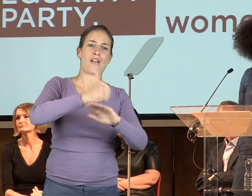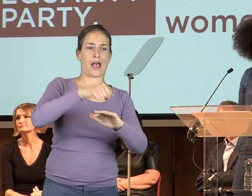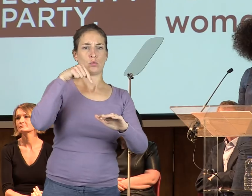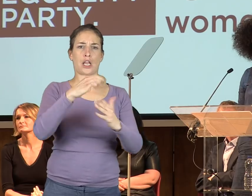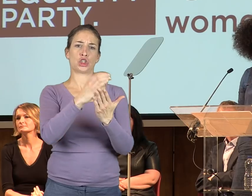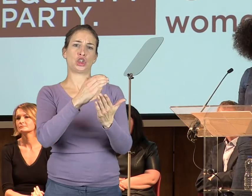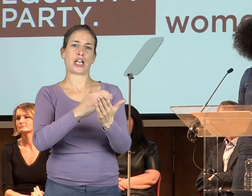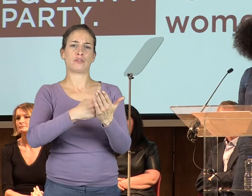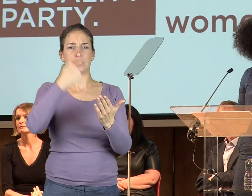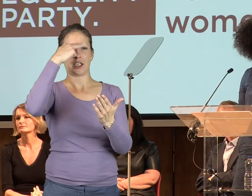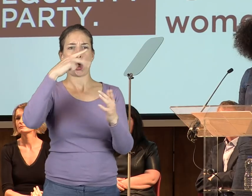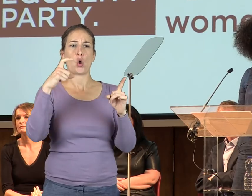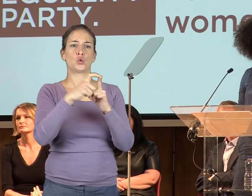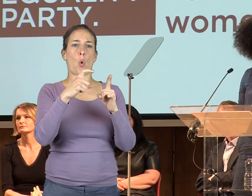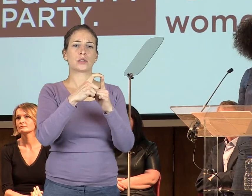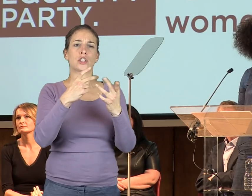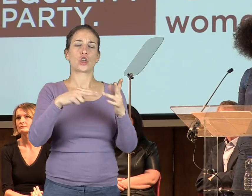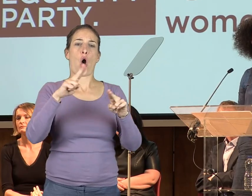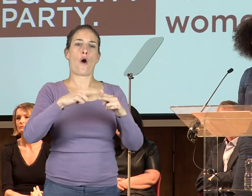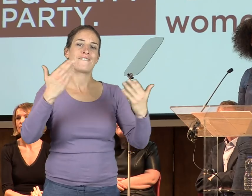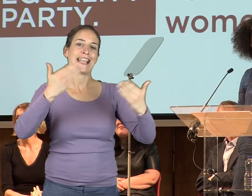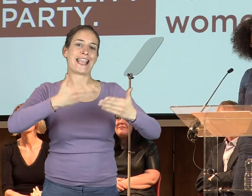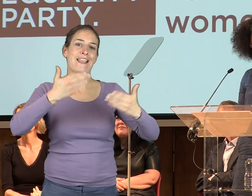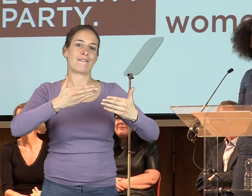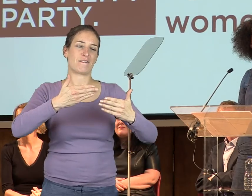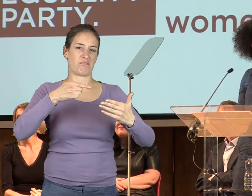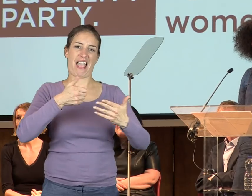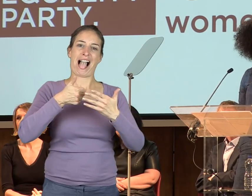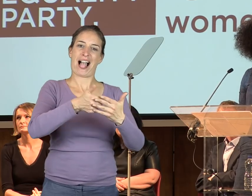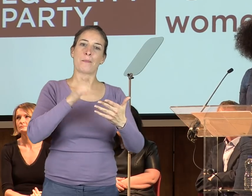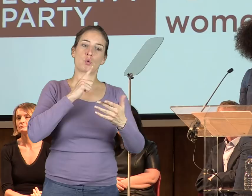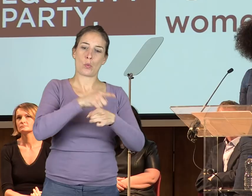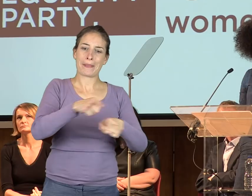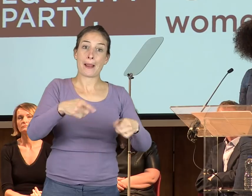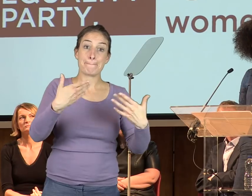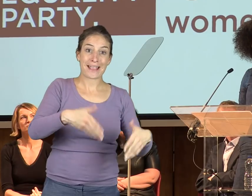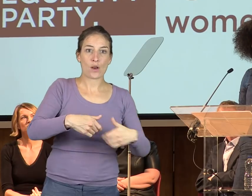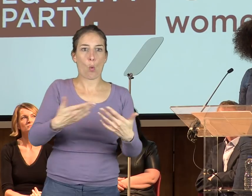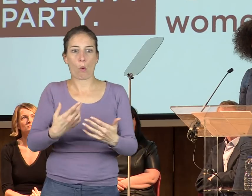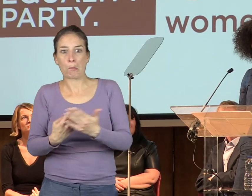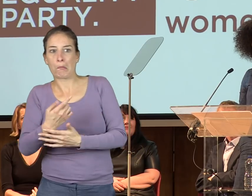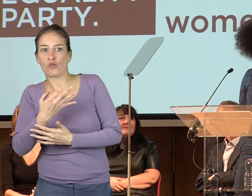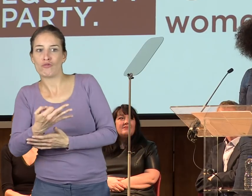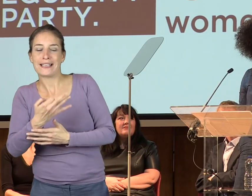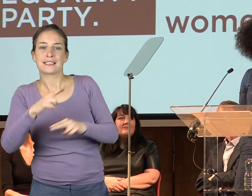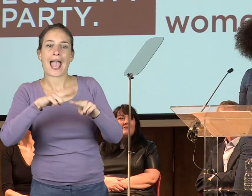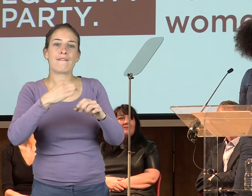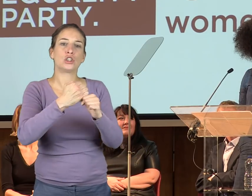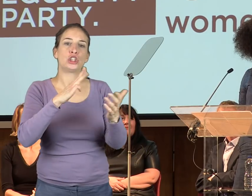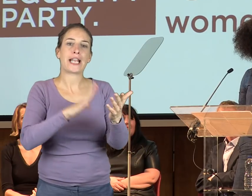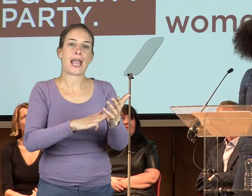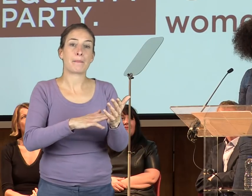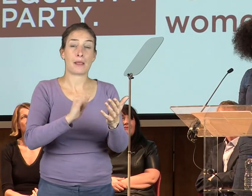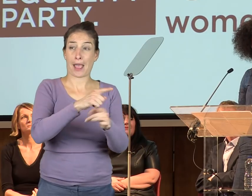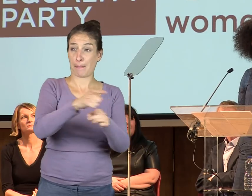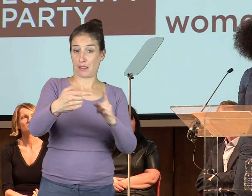organisation that works with girls at risk of female genital mutilation. As some of you might know, I was subjected to FGM at the